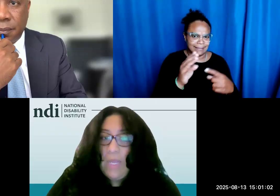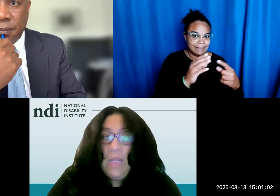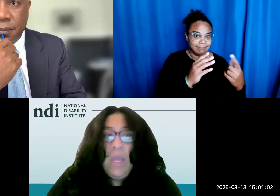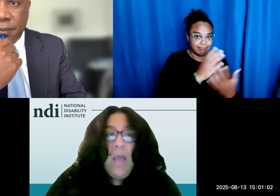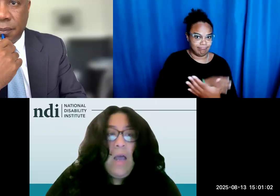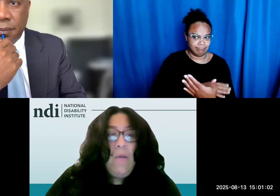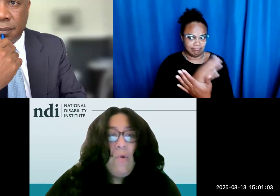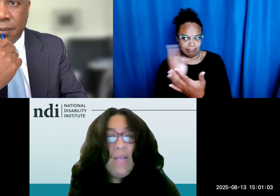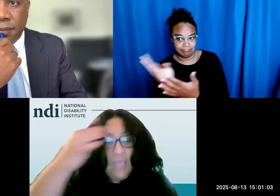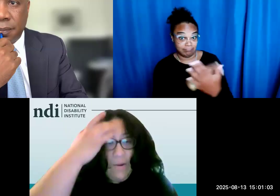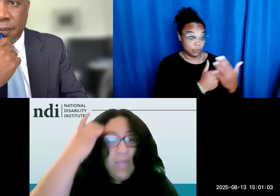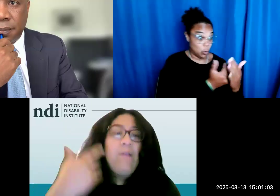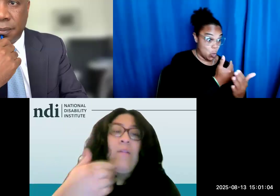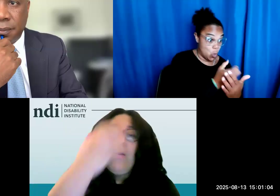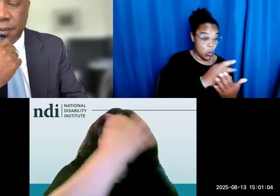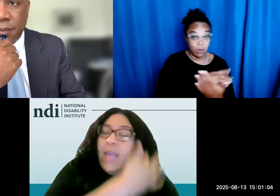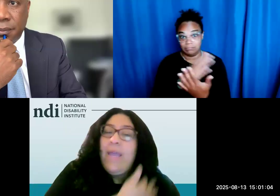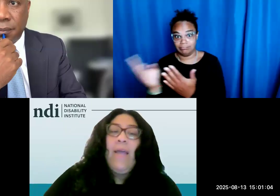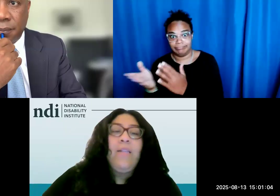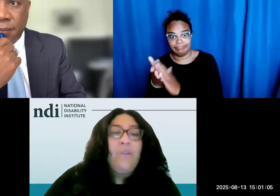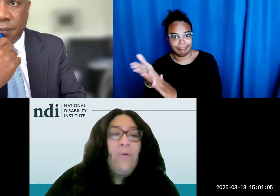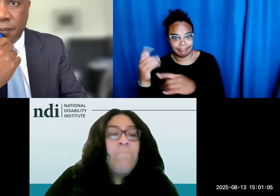very common criteria.